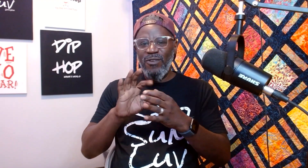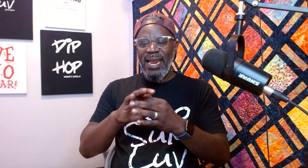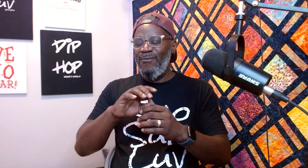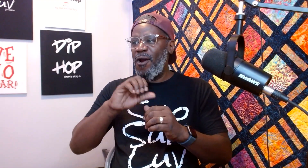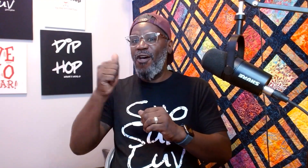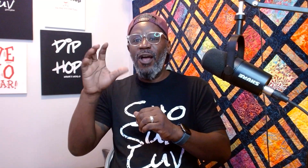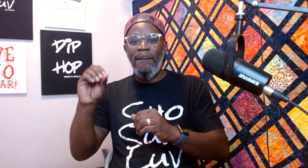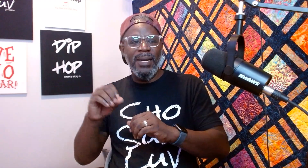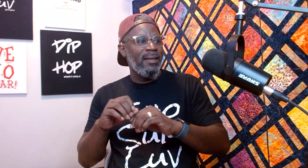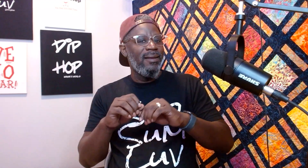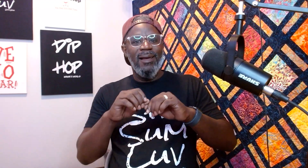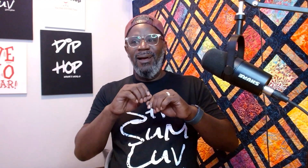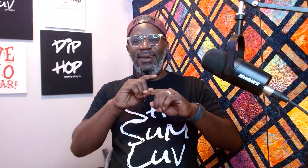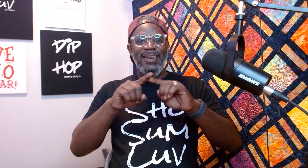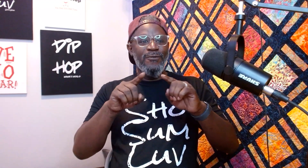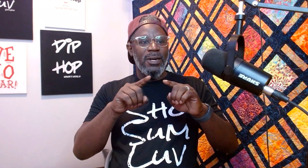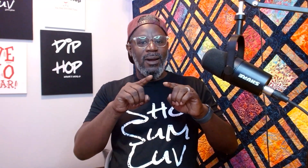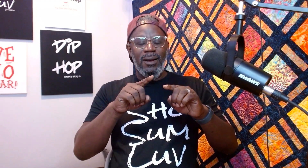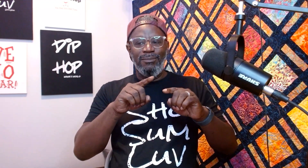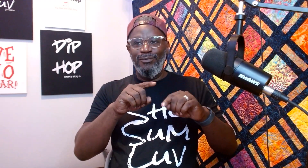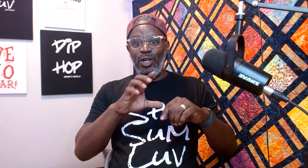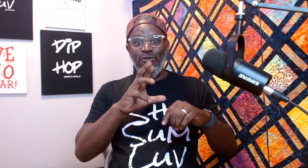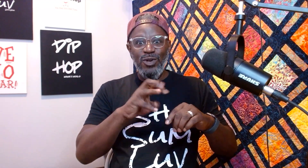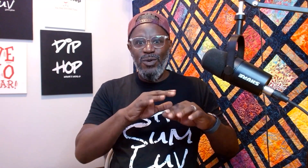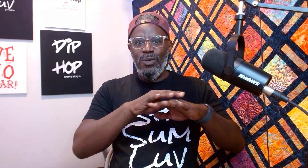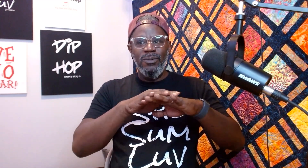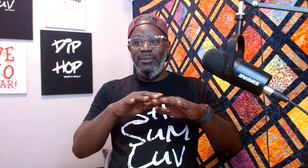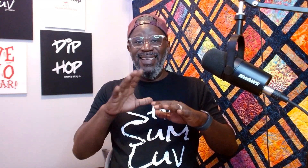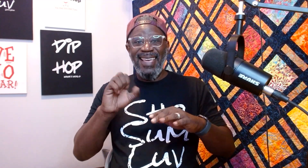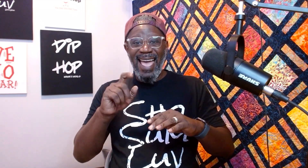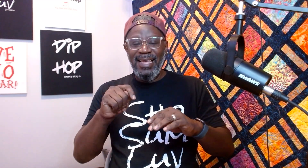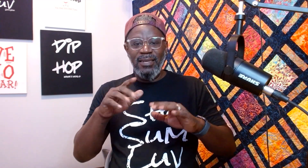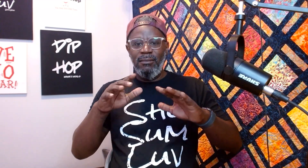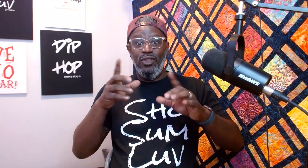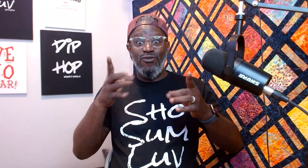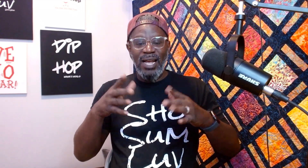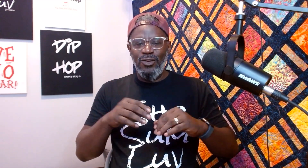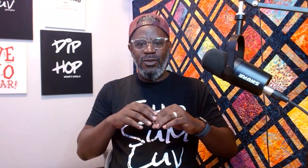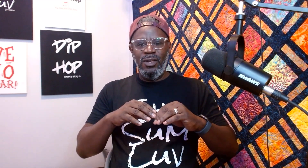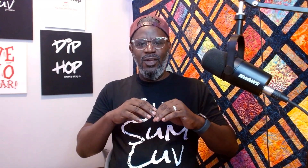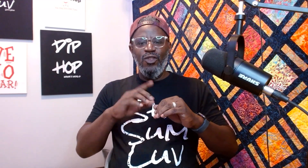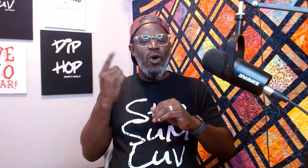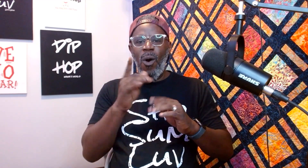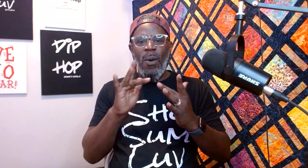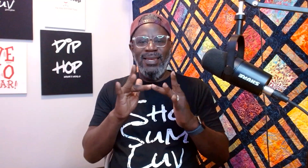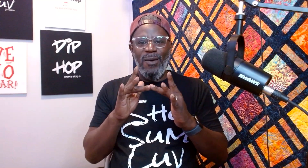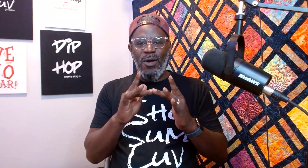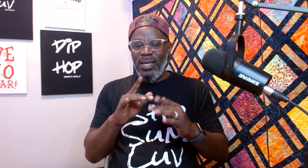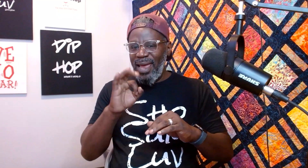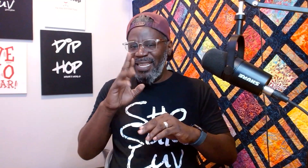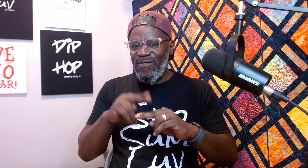who was related for another company, a different crew, cast, directors, you're